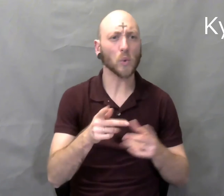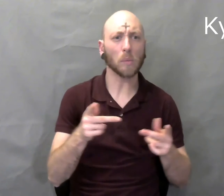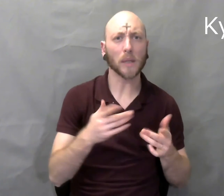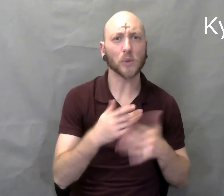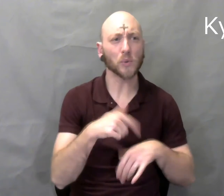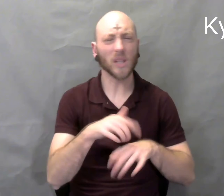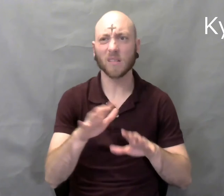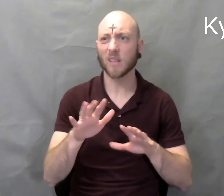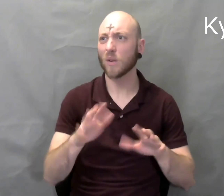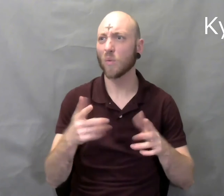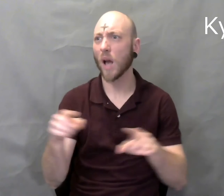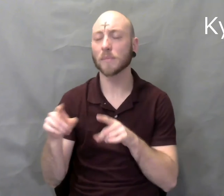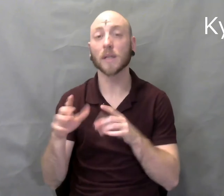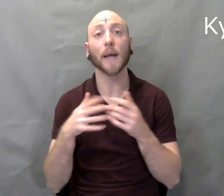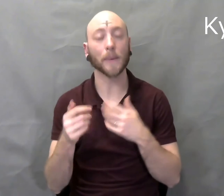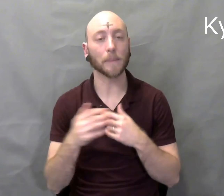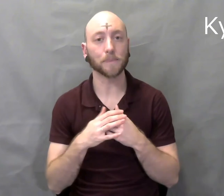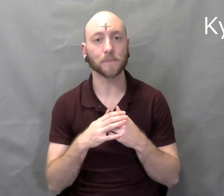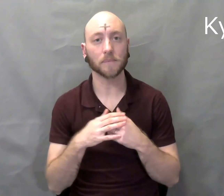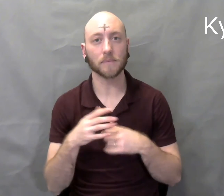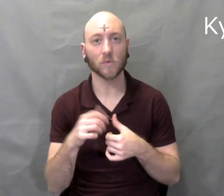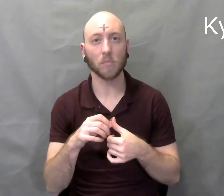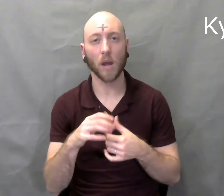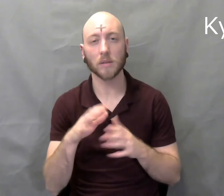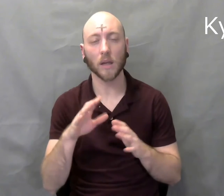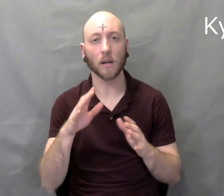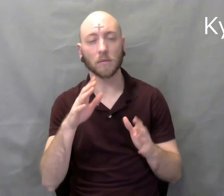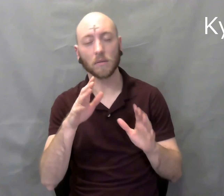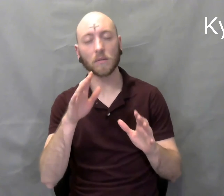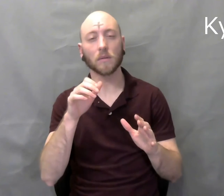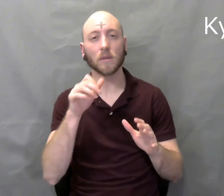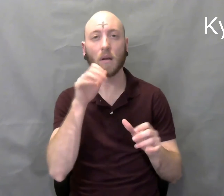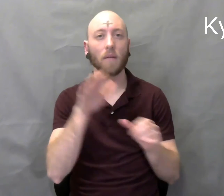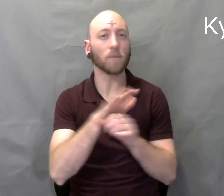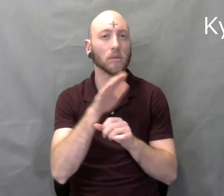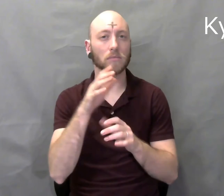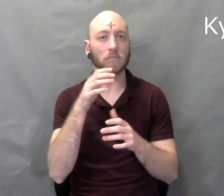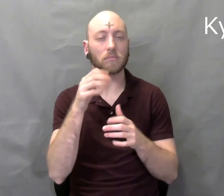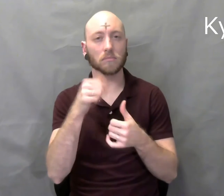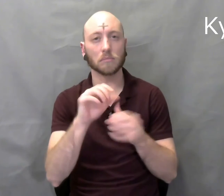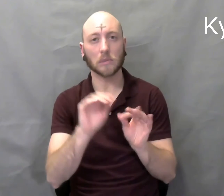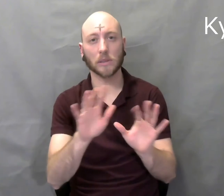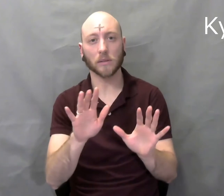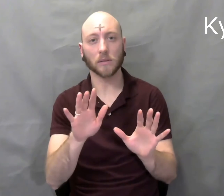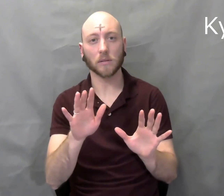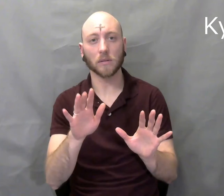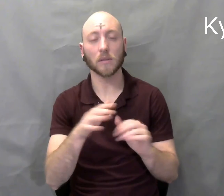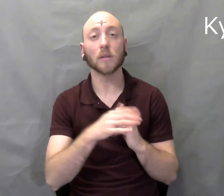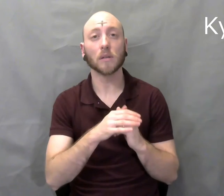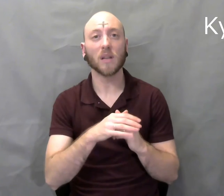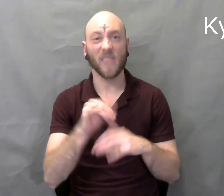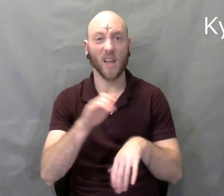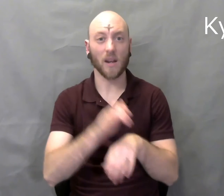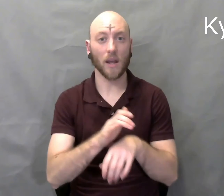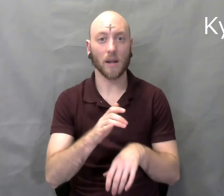got there. So I just remember browning in and out. I remember the most effective thing that I did that night